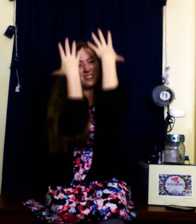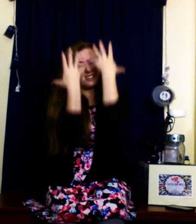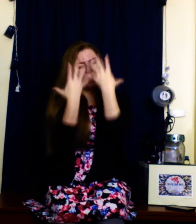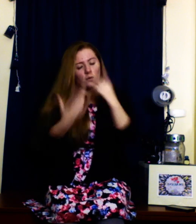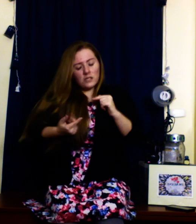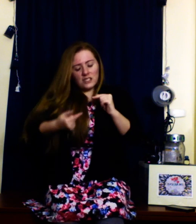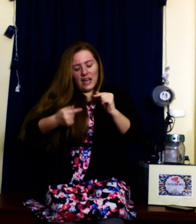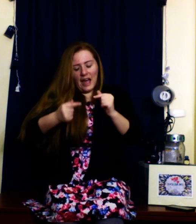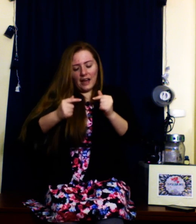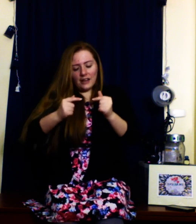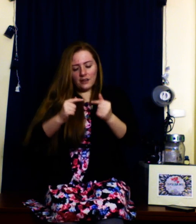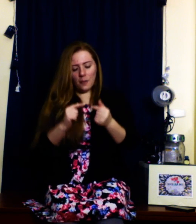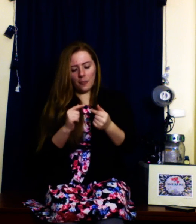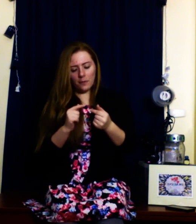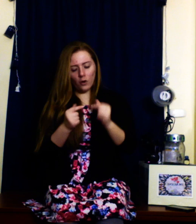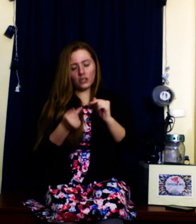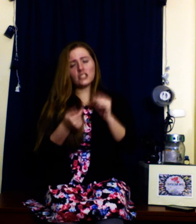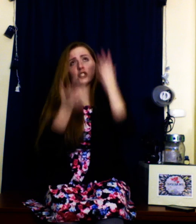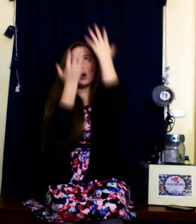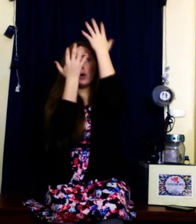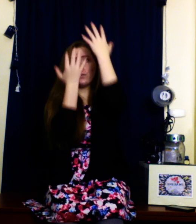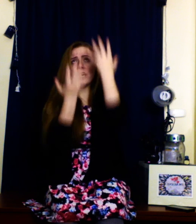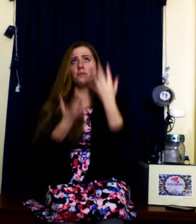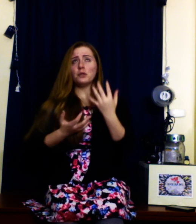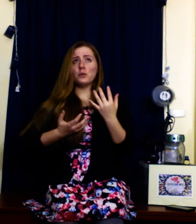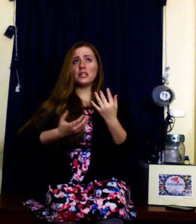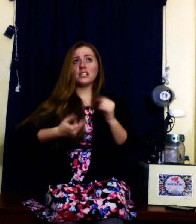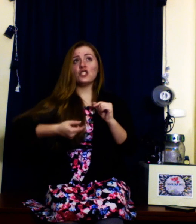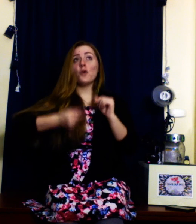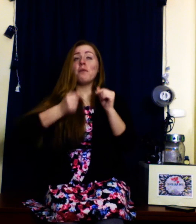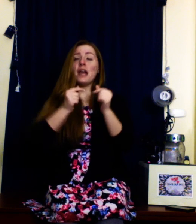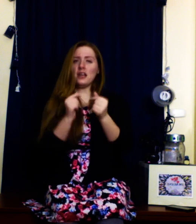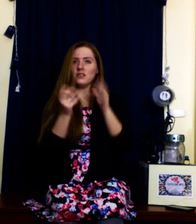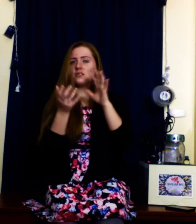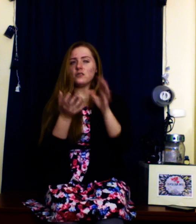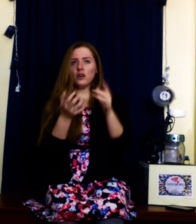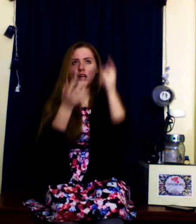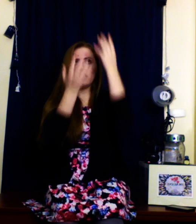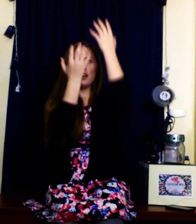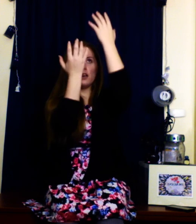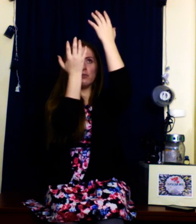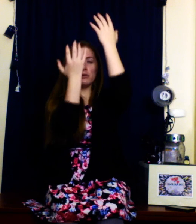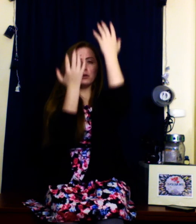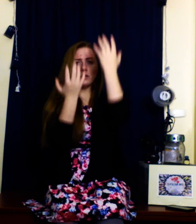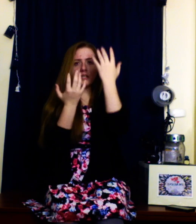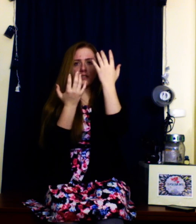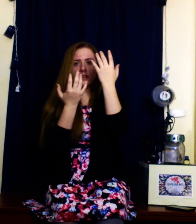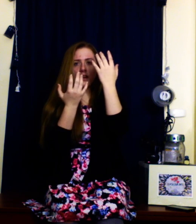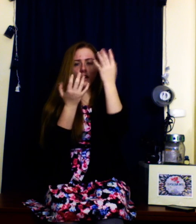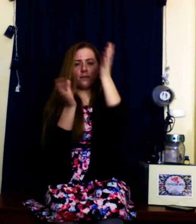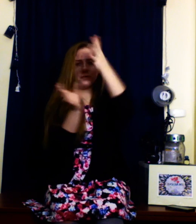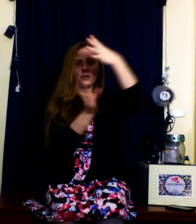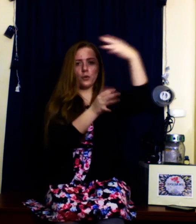so sad, blue wind gets so pained, Blue wind, so the